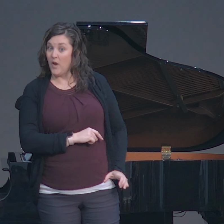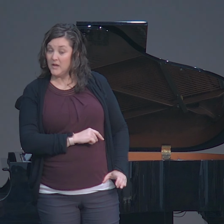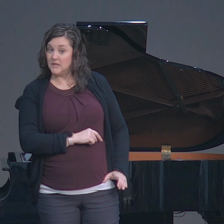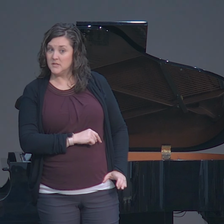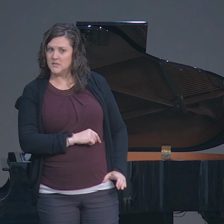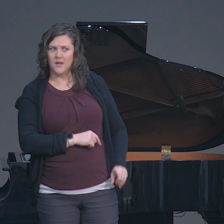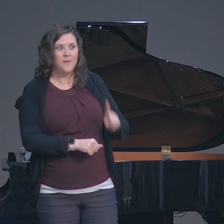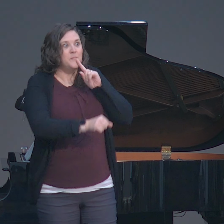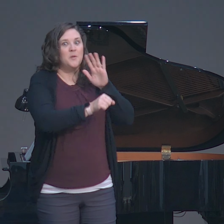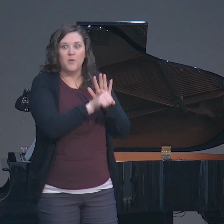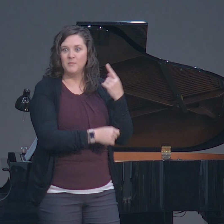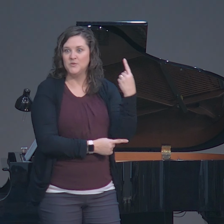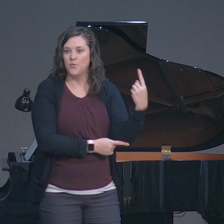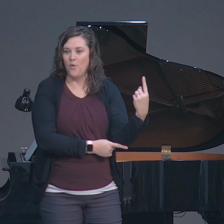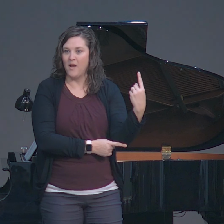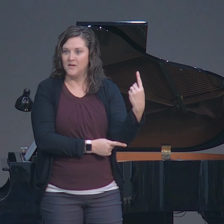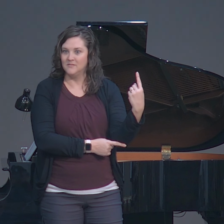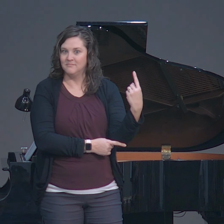He's the promised one.